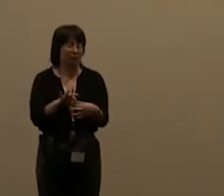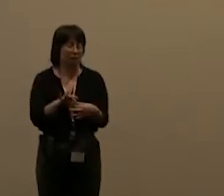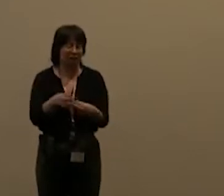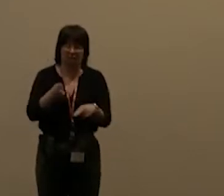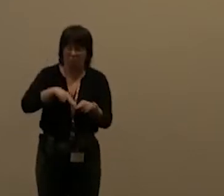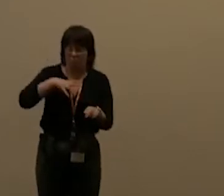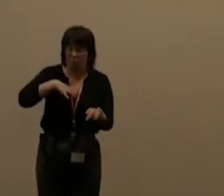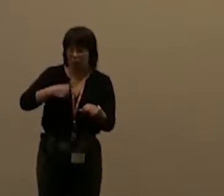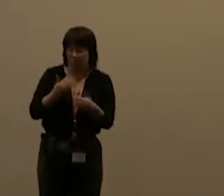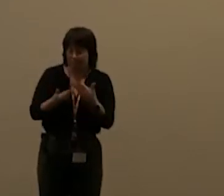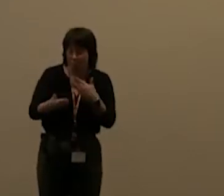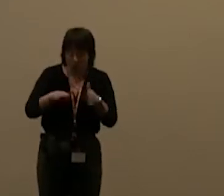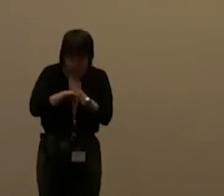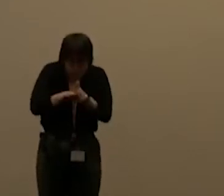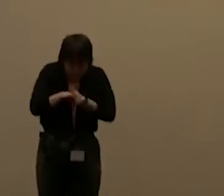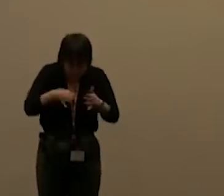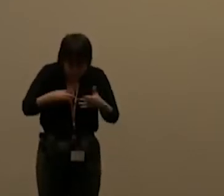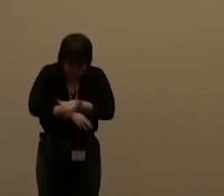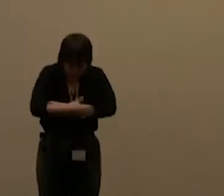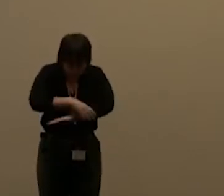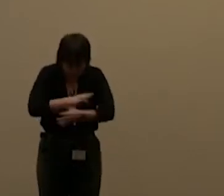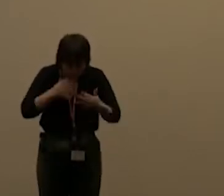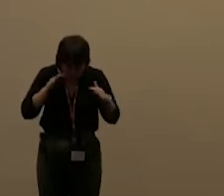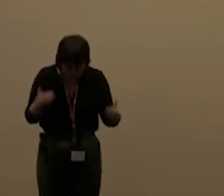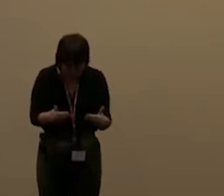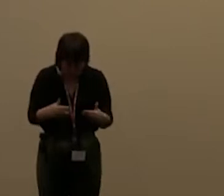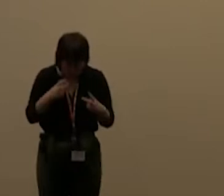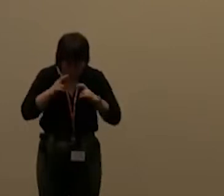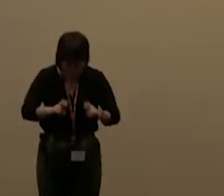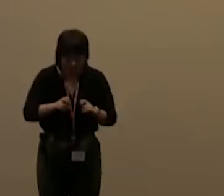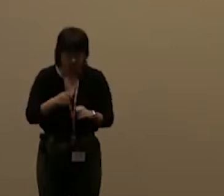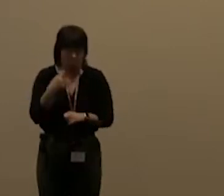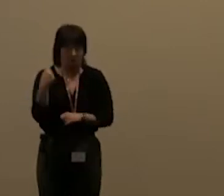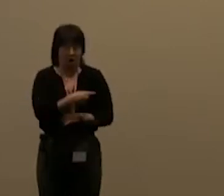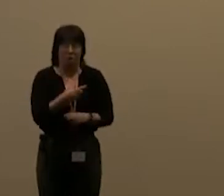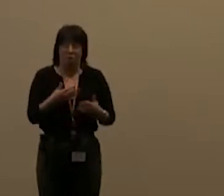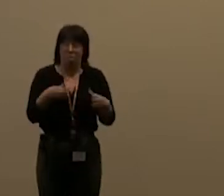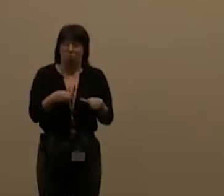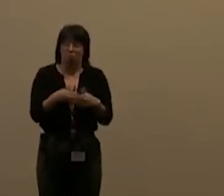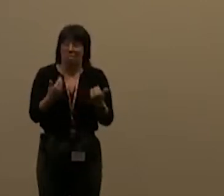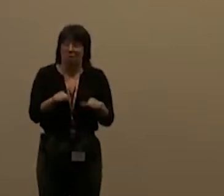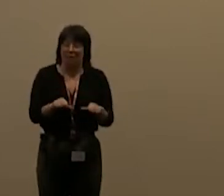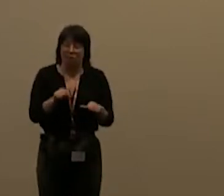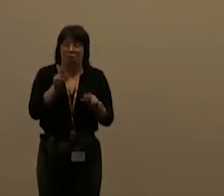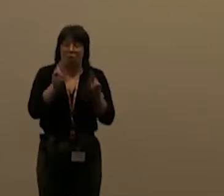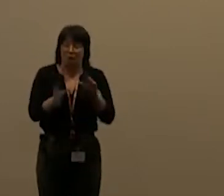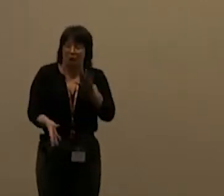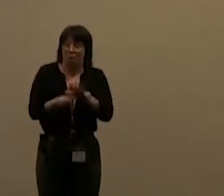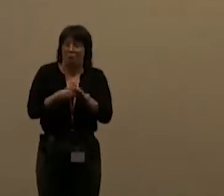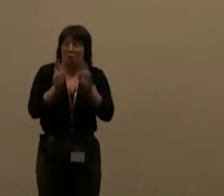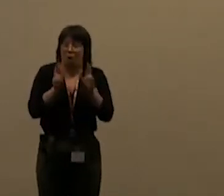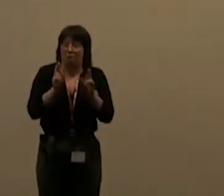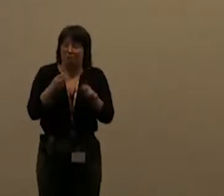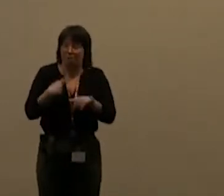if you want to do some more hands-on training for that. But if we go to this, completed modules, we're actually going to upload, and hopefully it'll work and